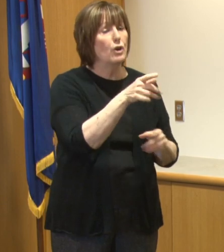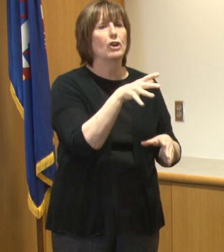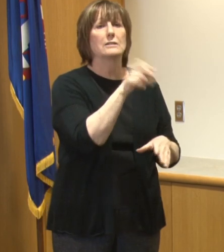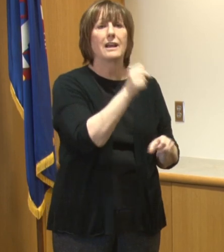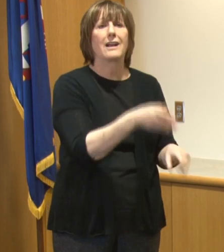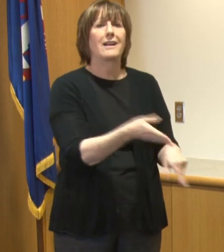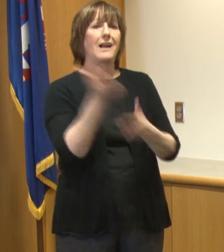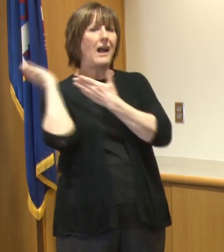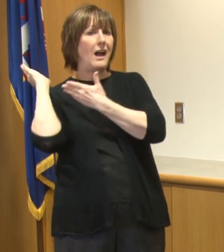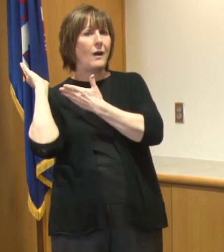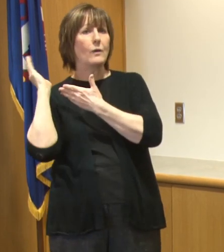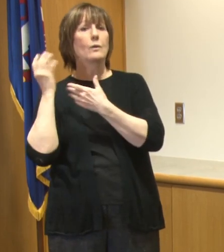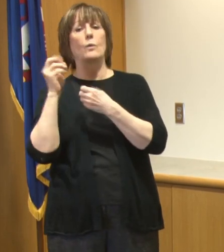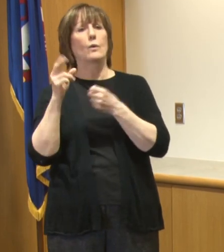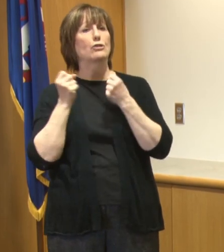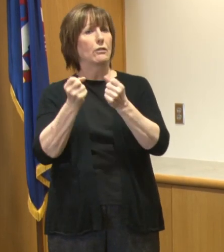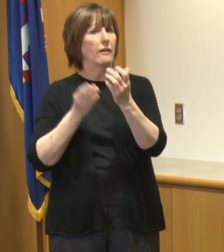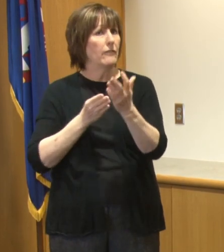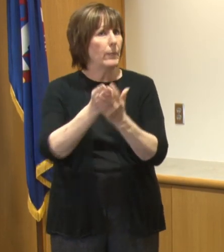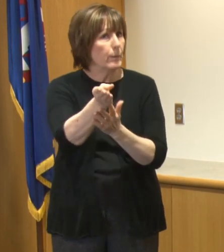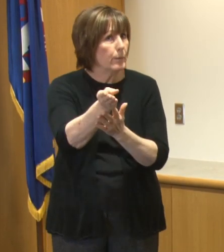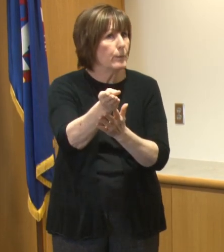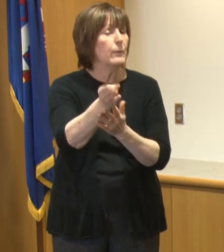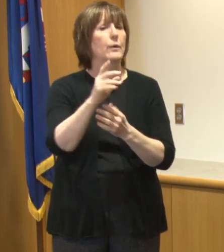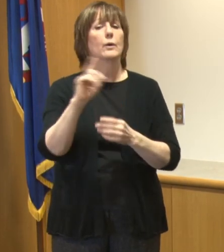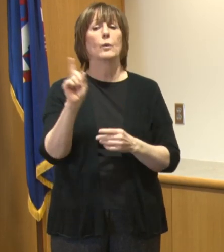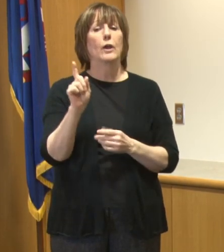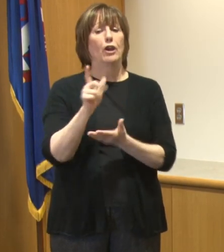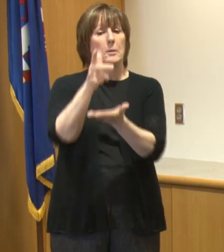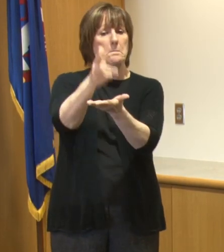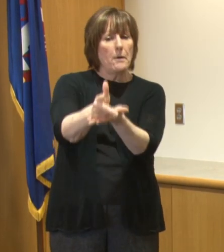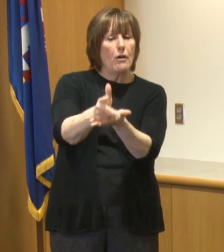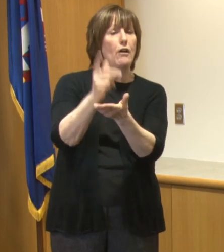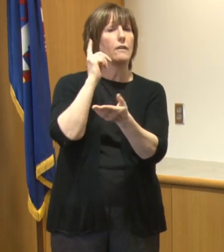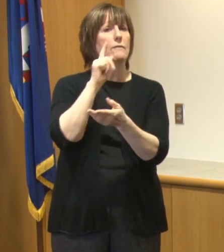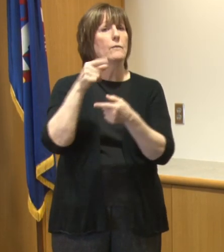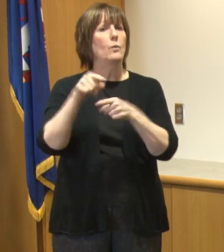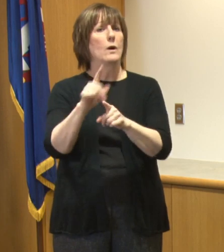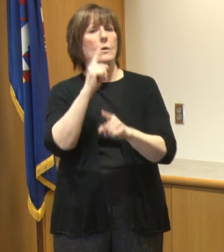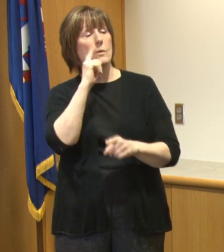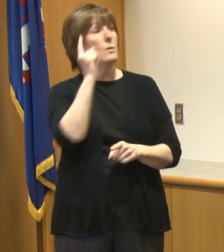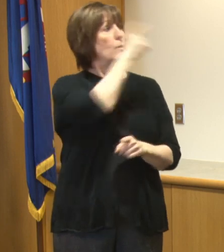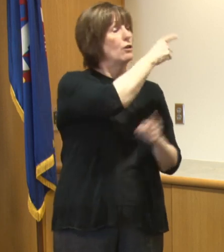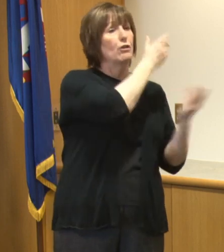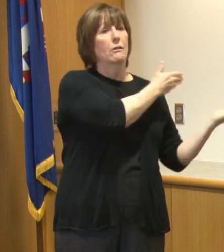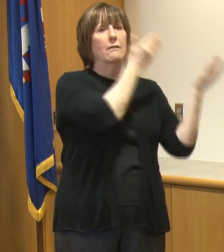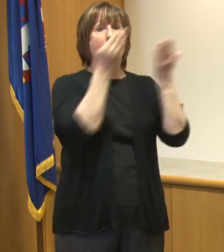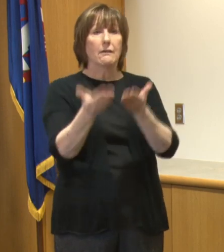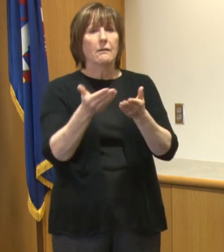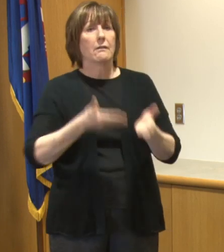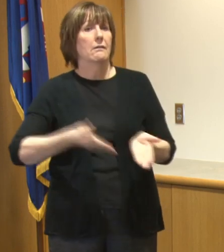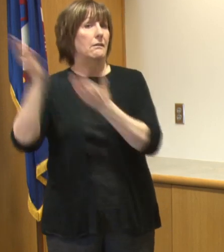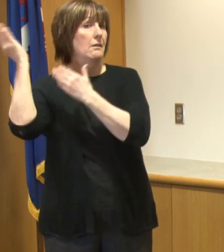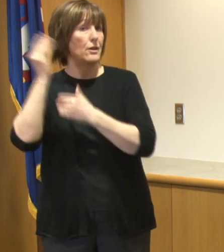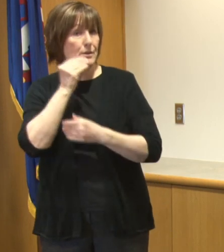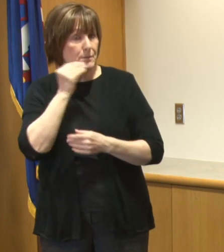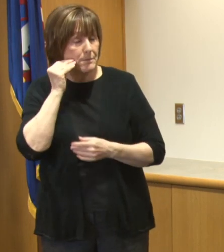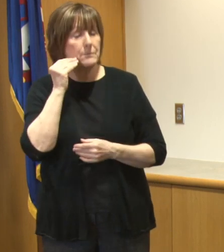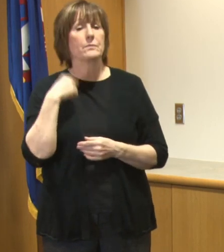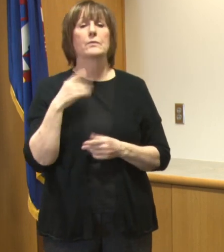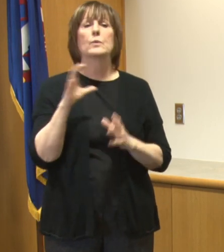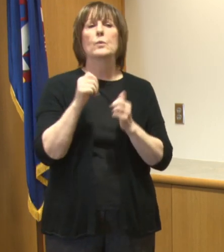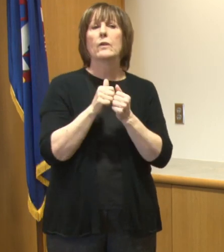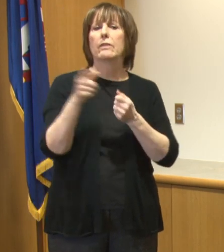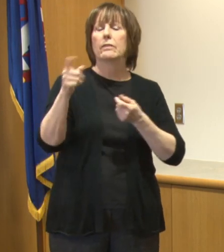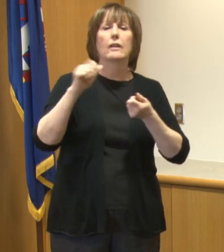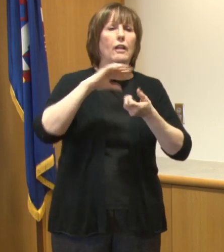drive-through and takeout areas to keep people safe while they're picking up. We've done things with